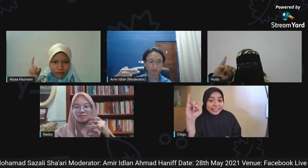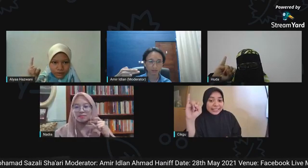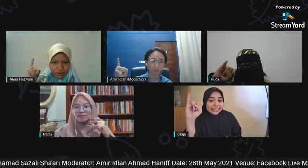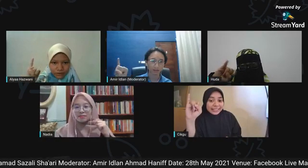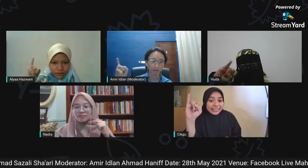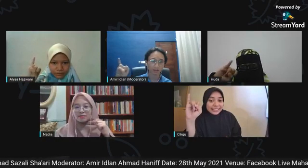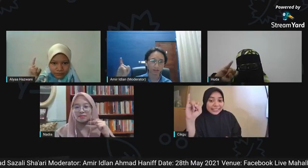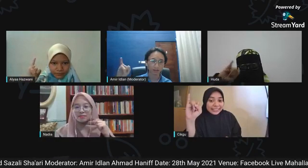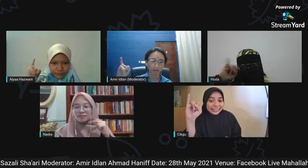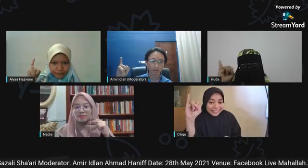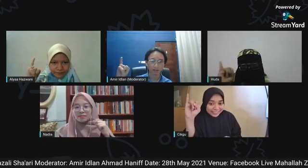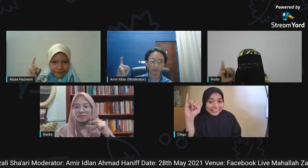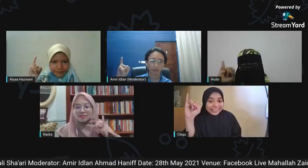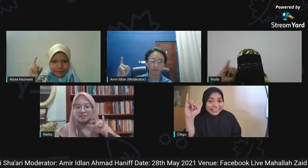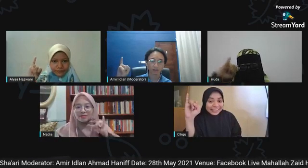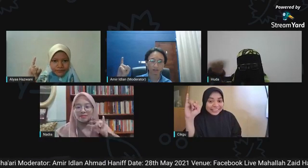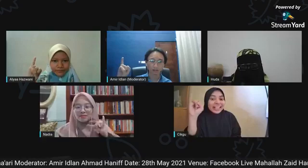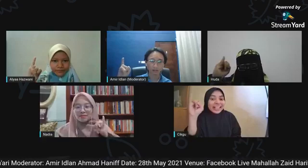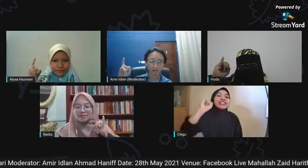I.